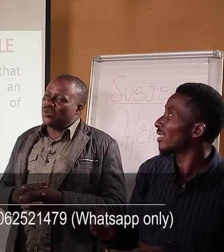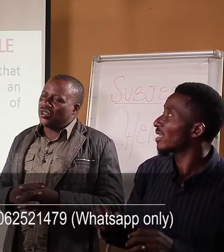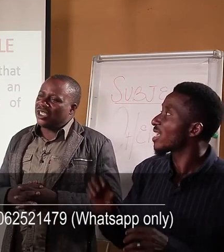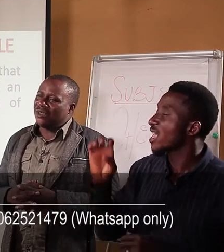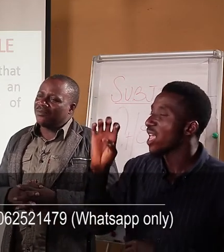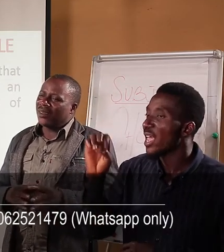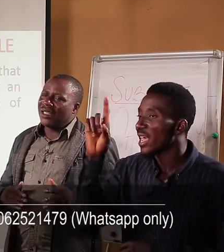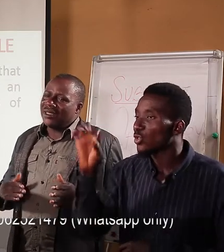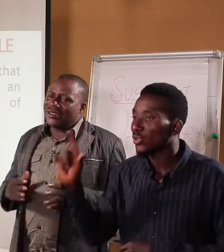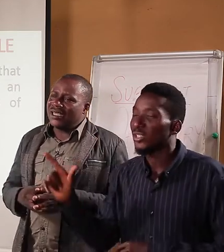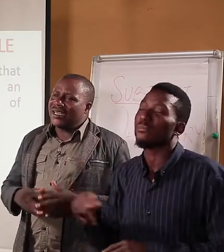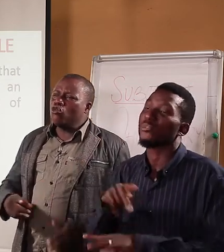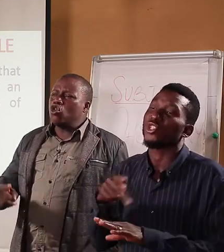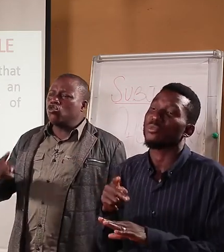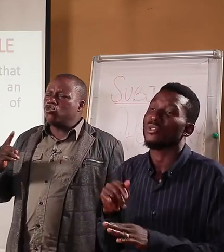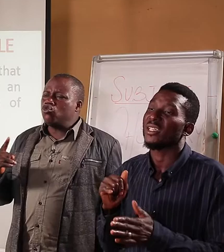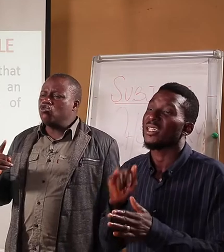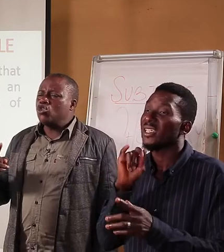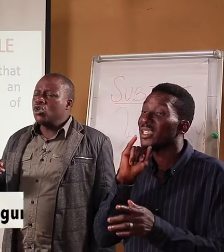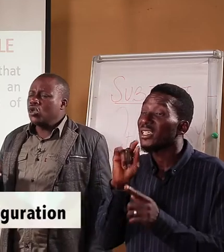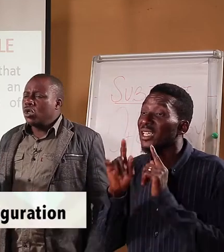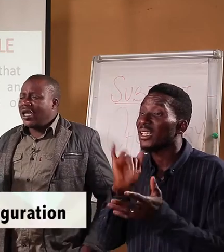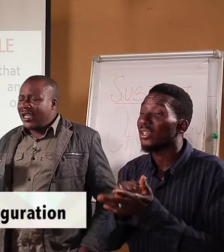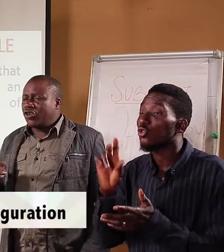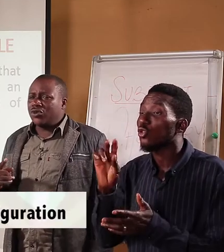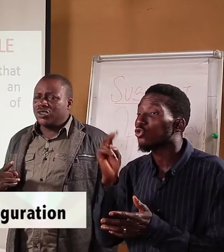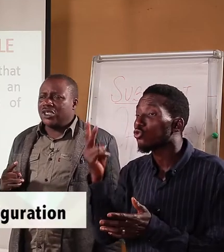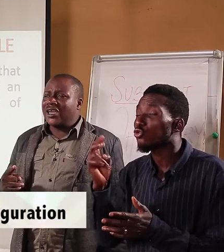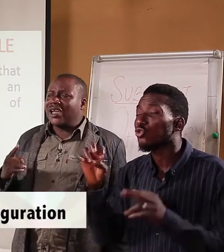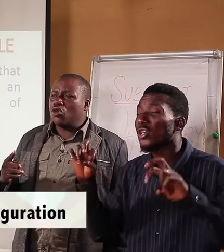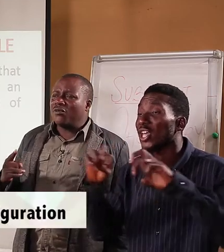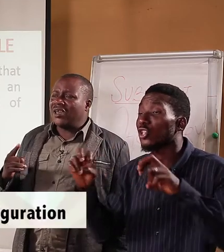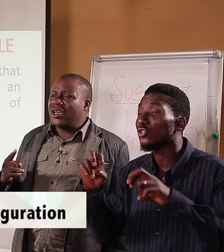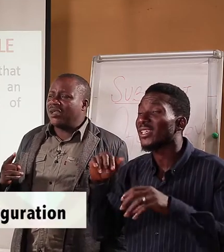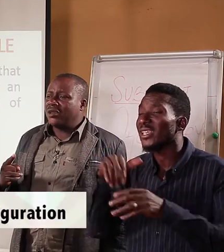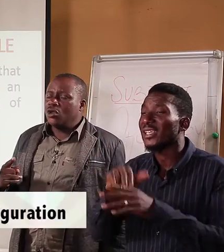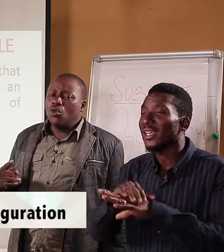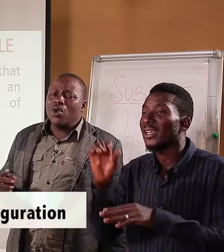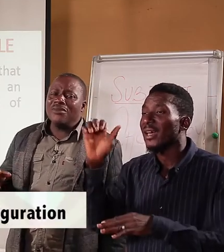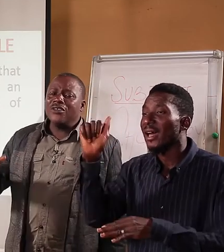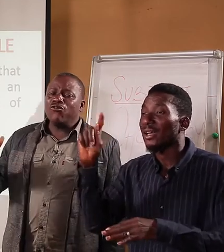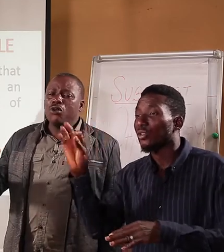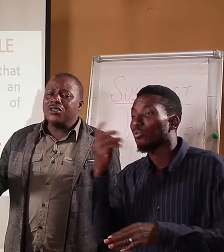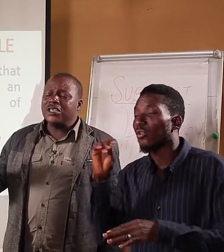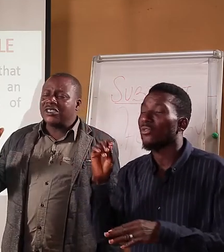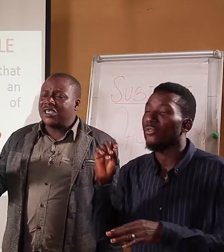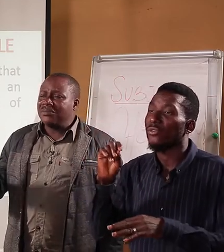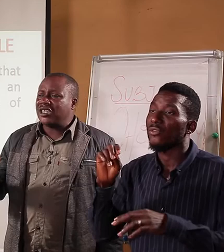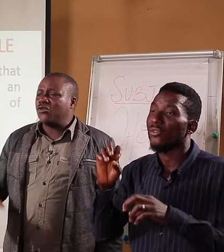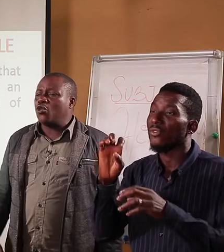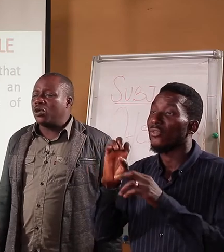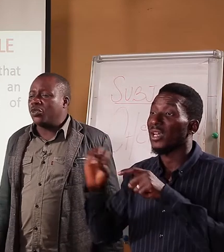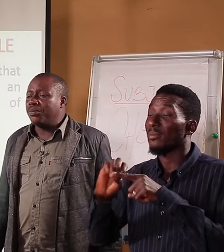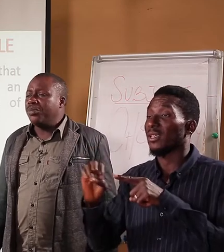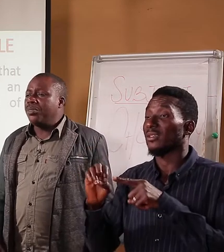this principle saying? It's saying that no 2 electrons in an atom of an element will have the same